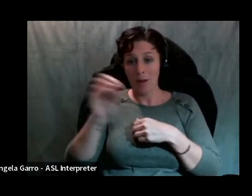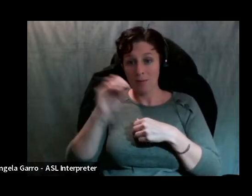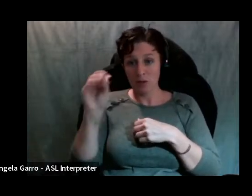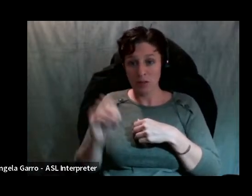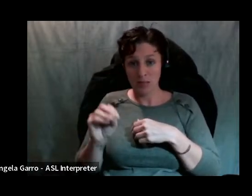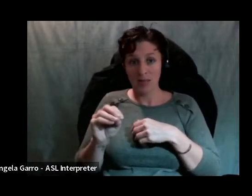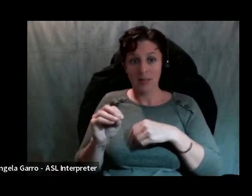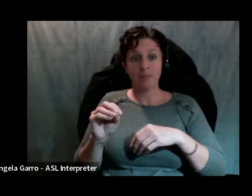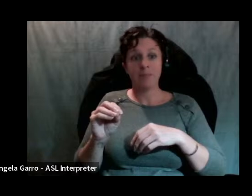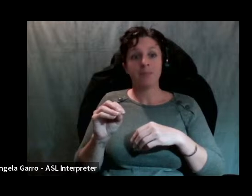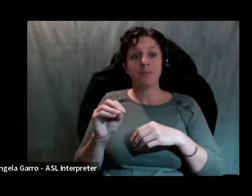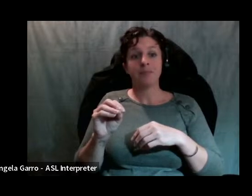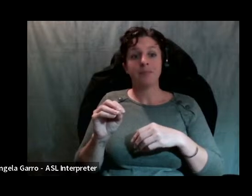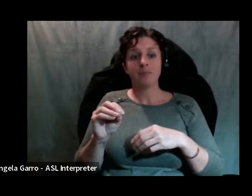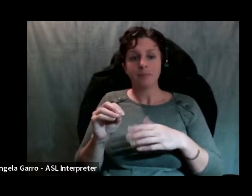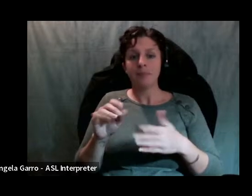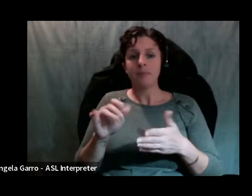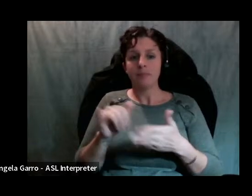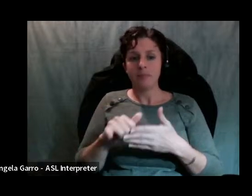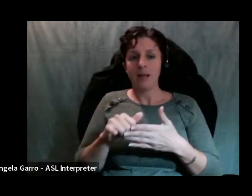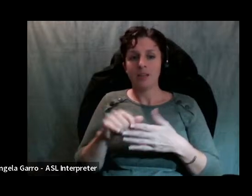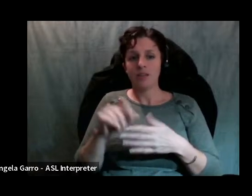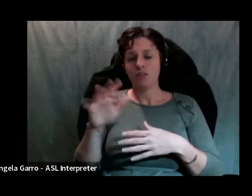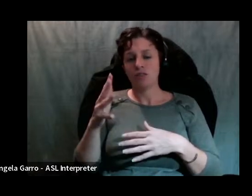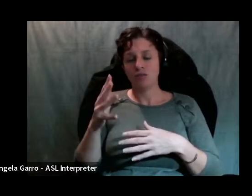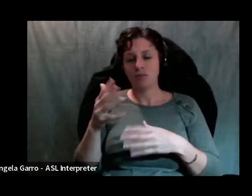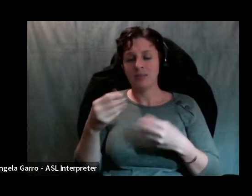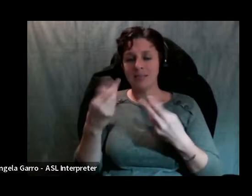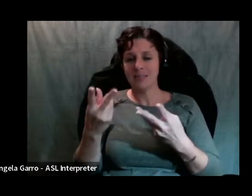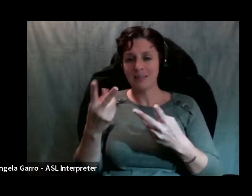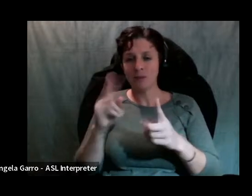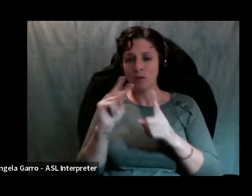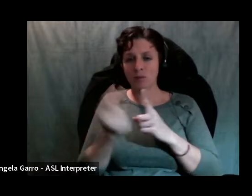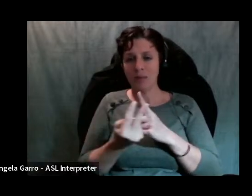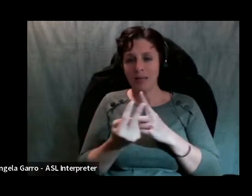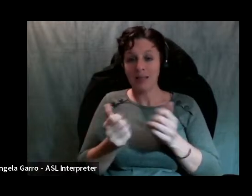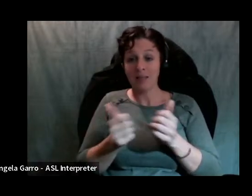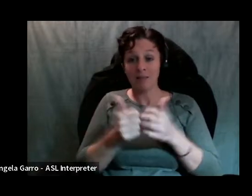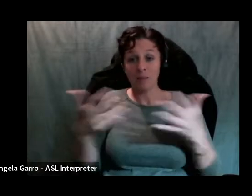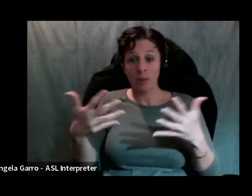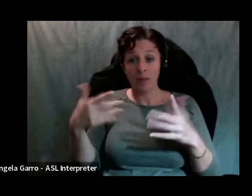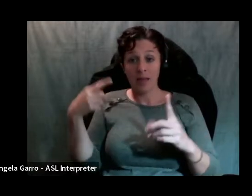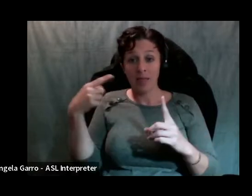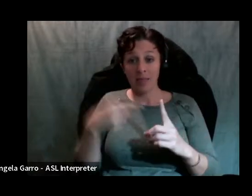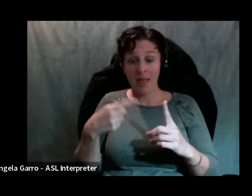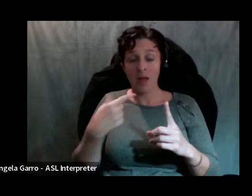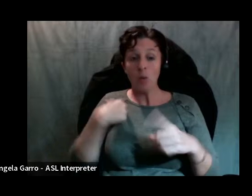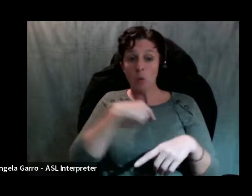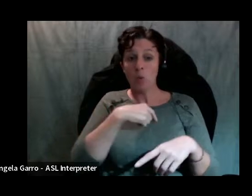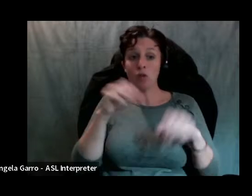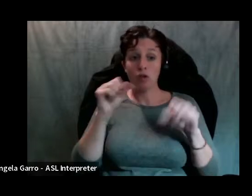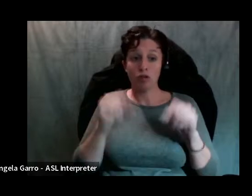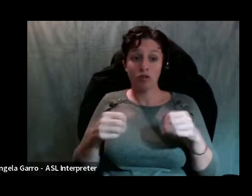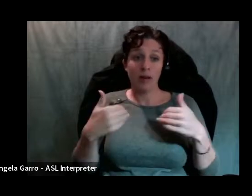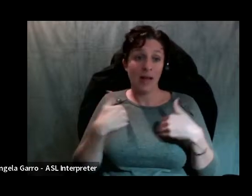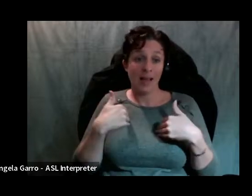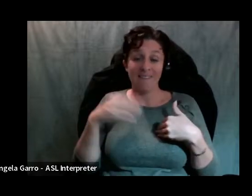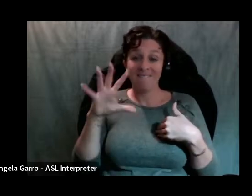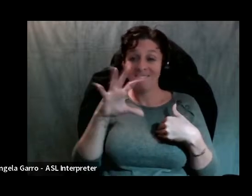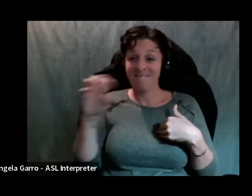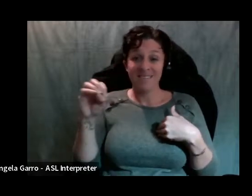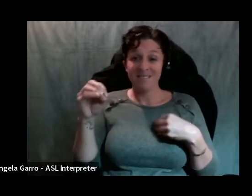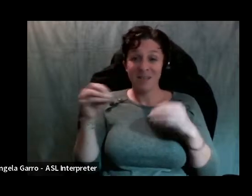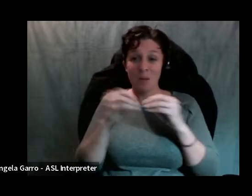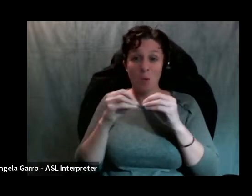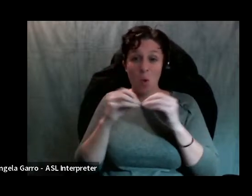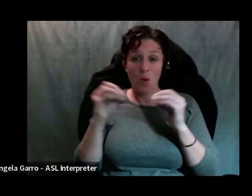So, that's just to kind of put it in perspective. Without that, we could have had 50 more teachers